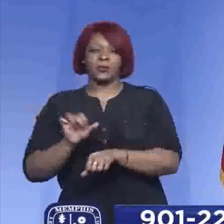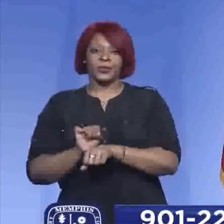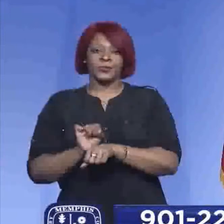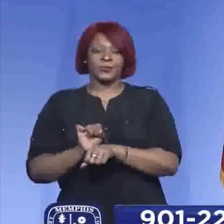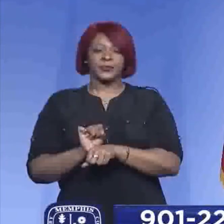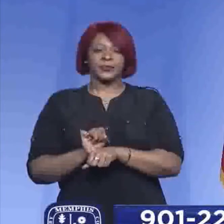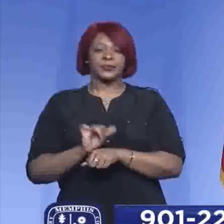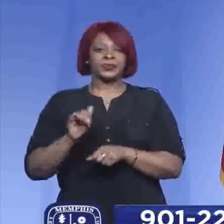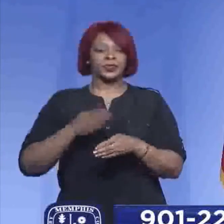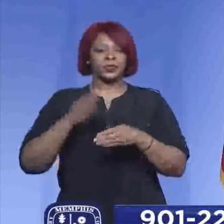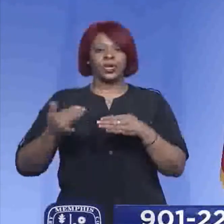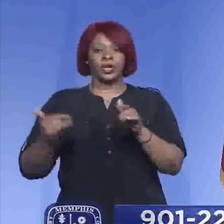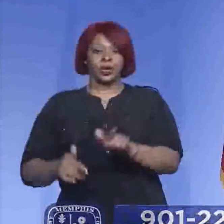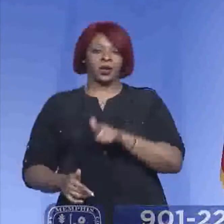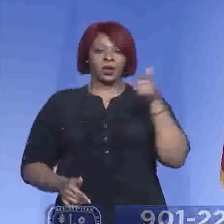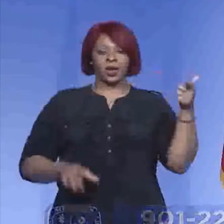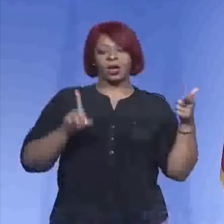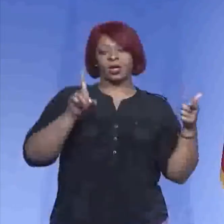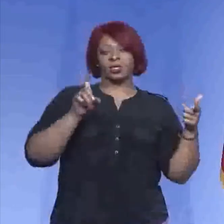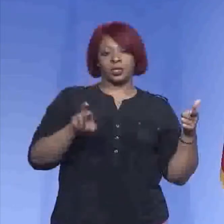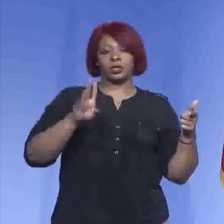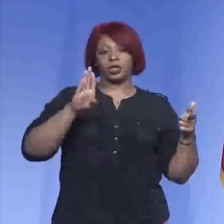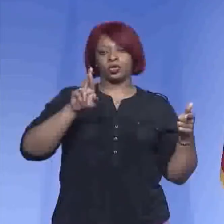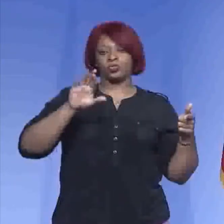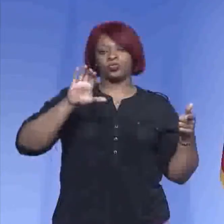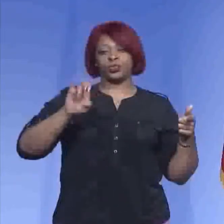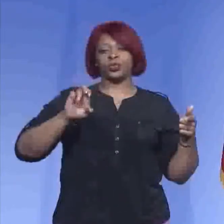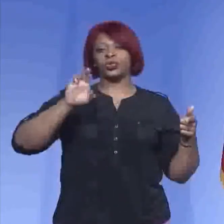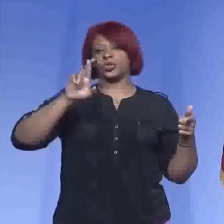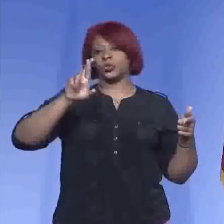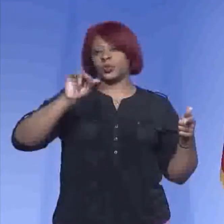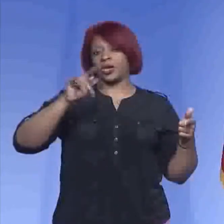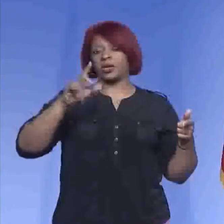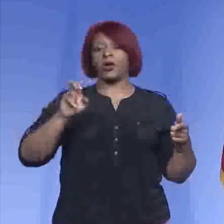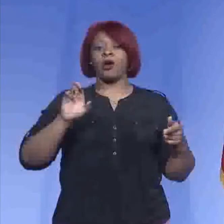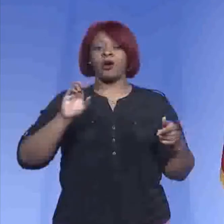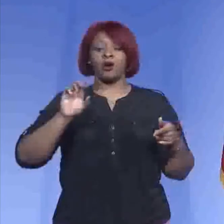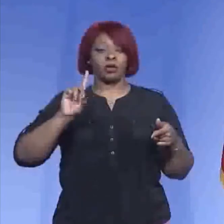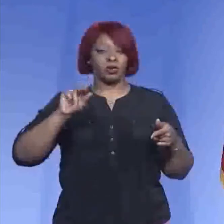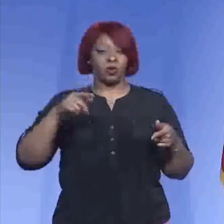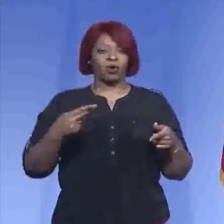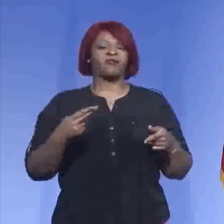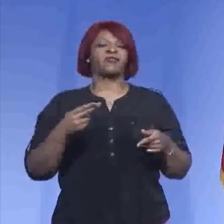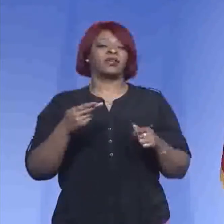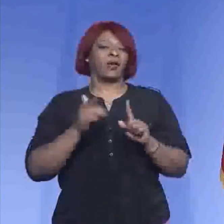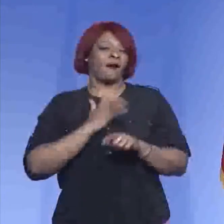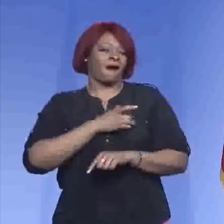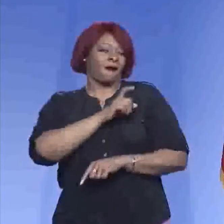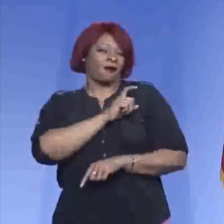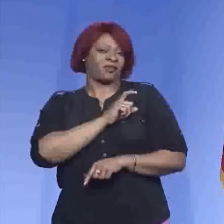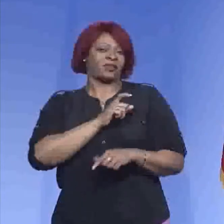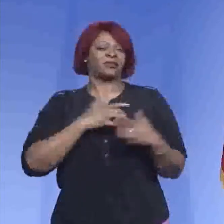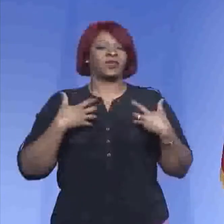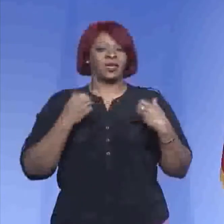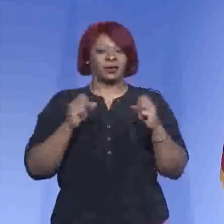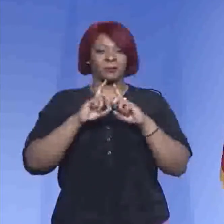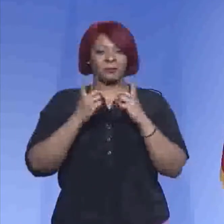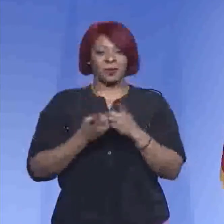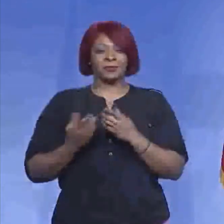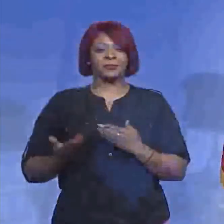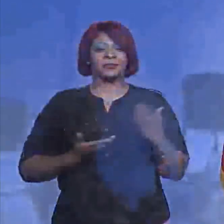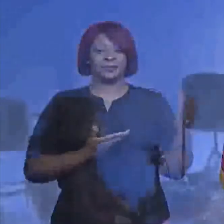So with that, I'll conclude, and I'll turn it over to Dr. Bruce Randolph, our health officer here for Shelby County, and then we'll be back for any questions you might have. Dr.